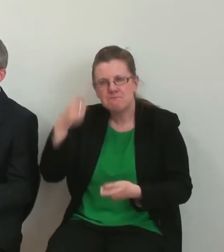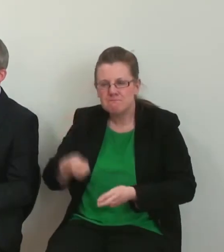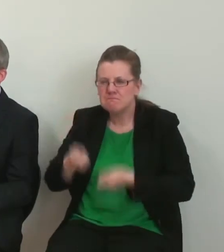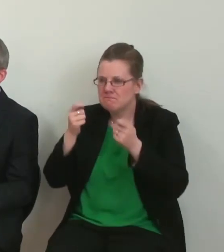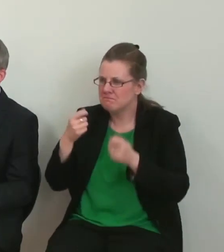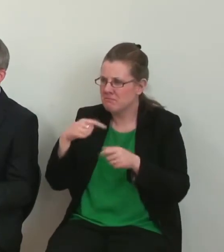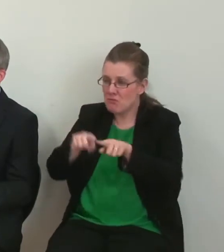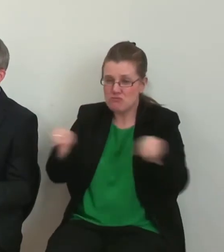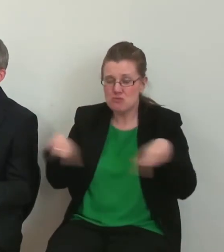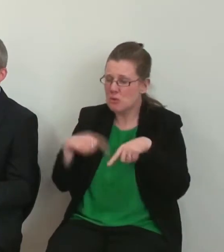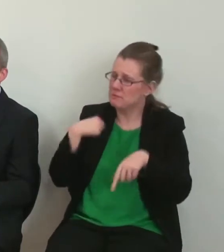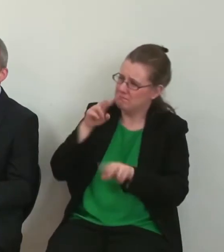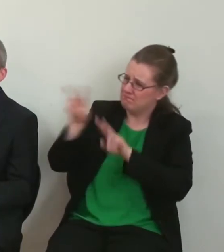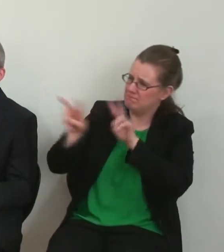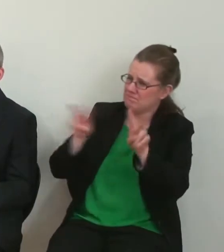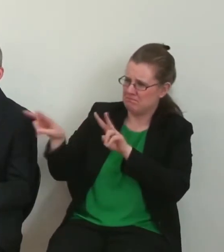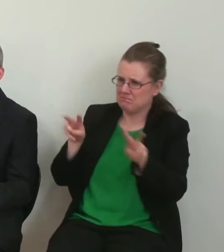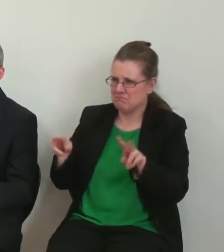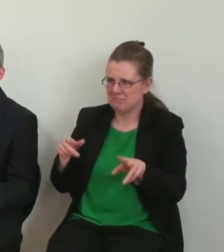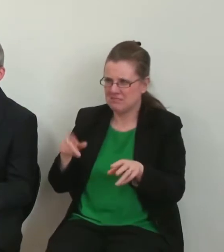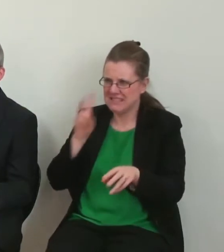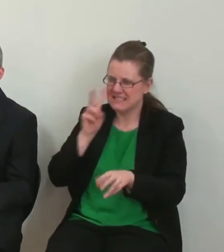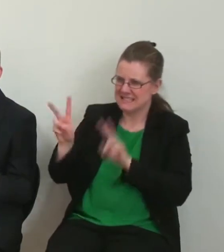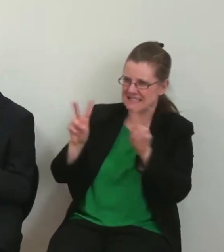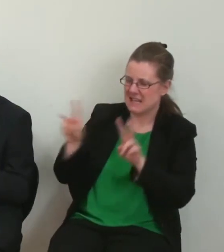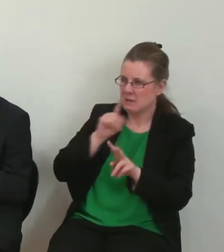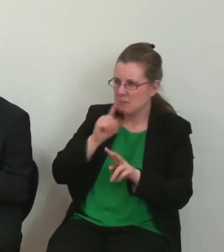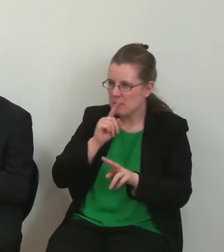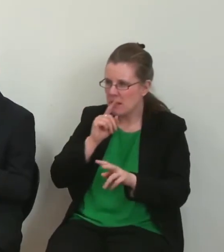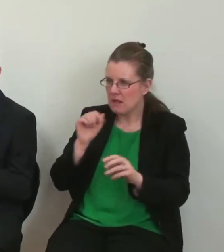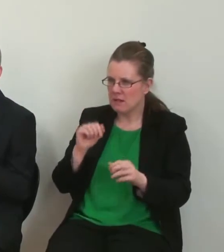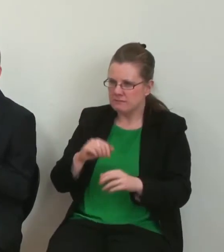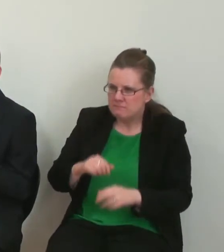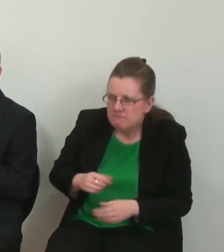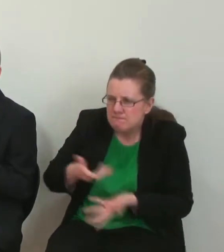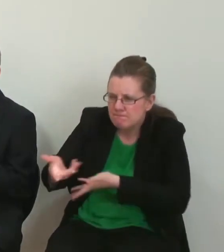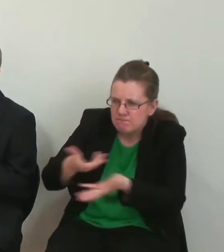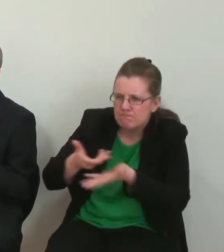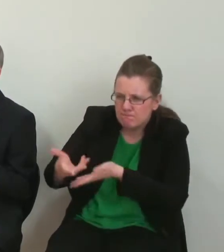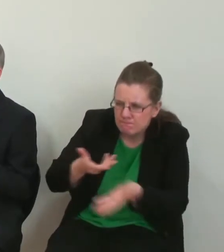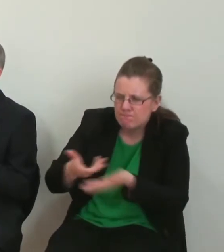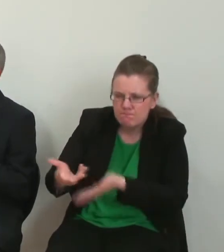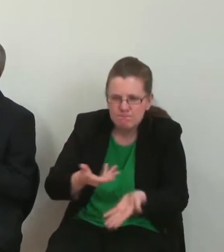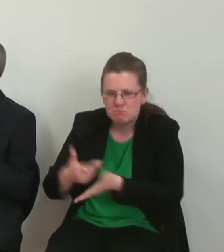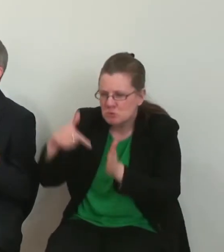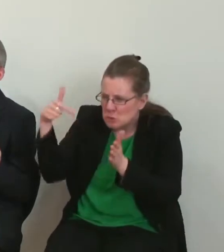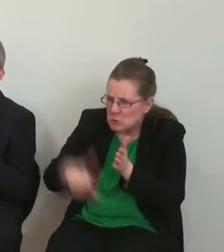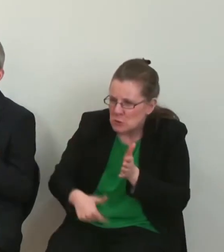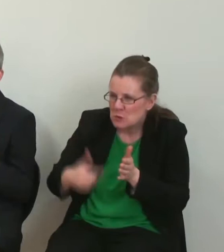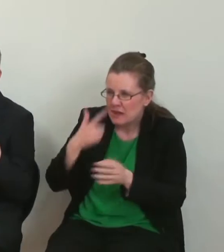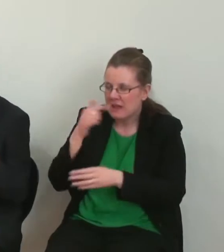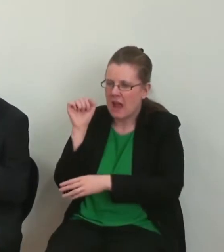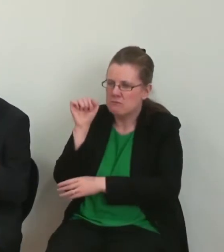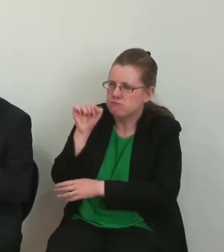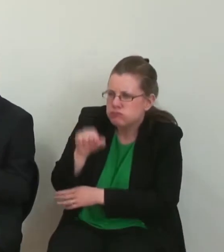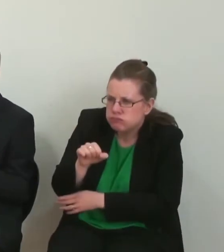looking around the room and there's some in-depth discussion. You can always tell because people move forward from, being kind of a bit laid